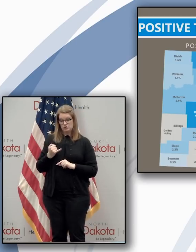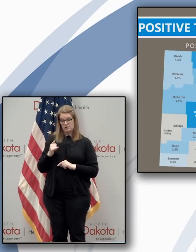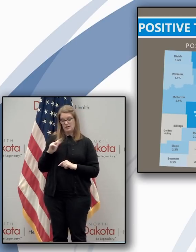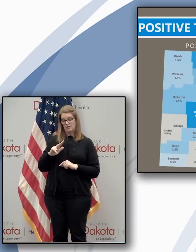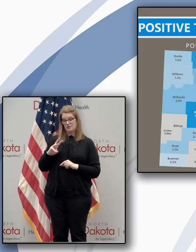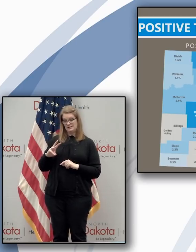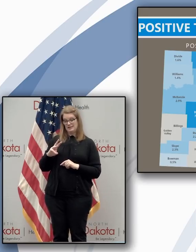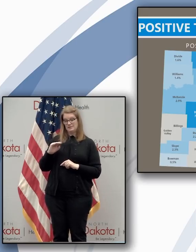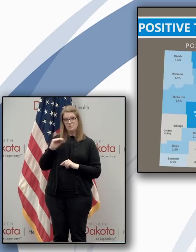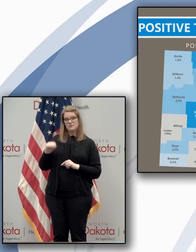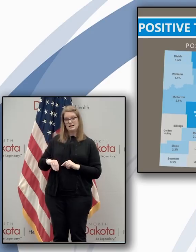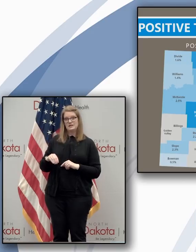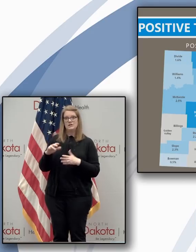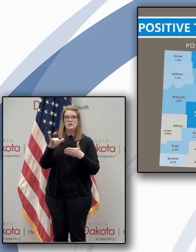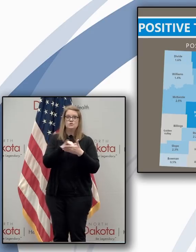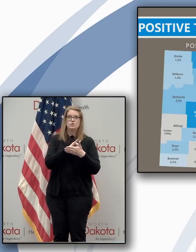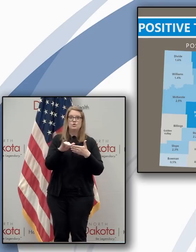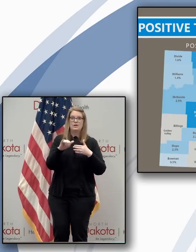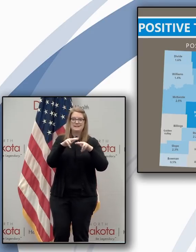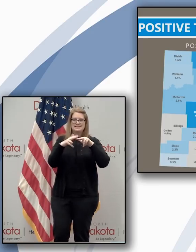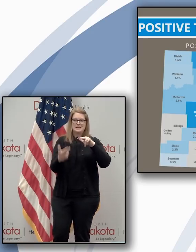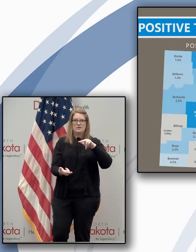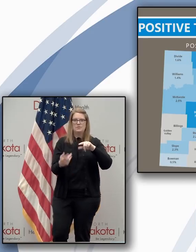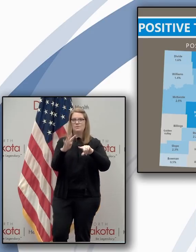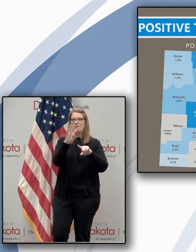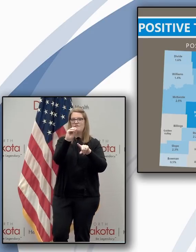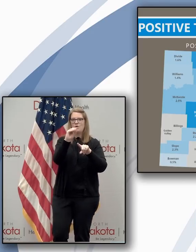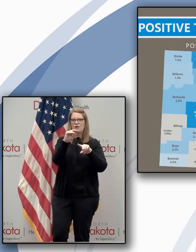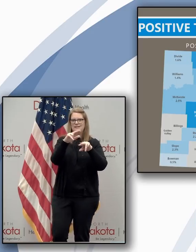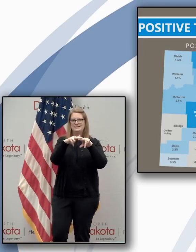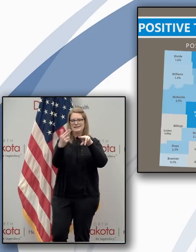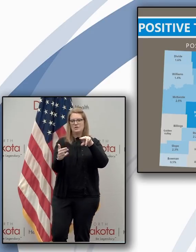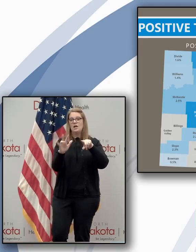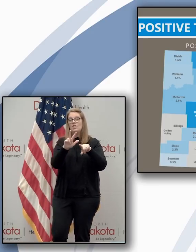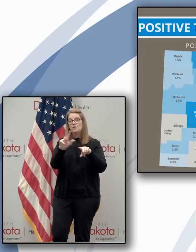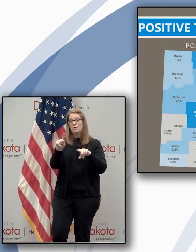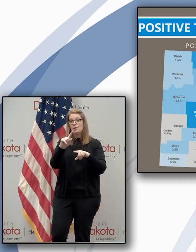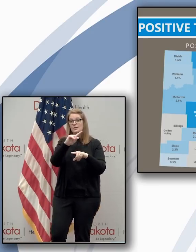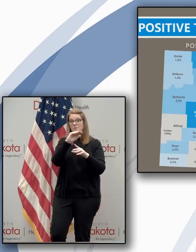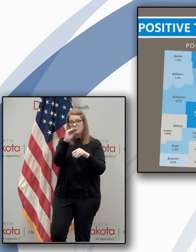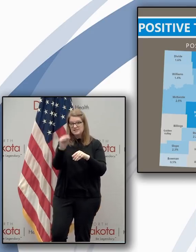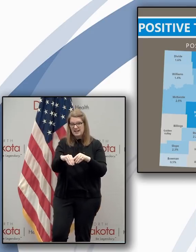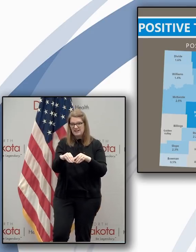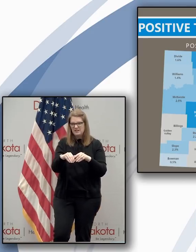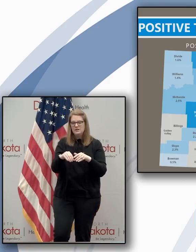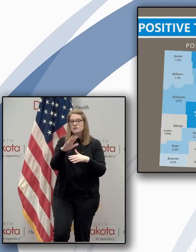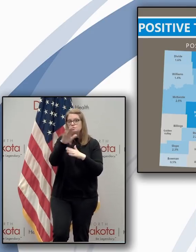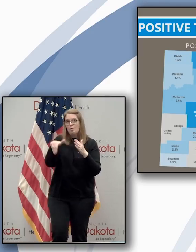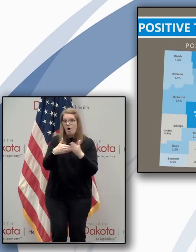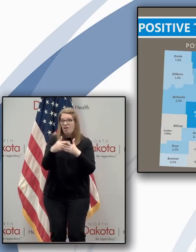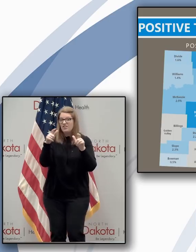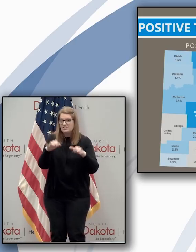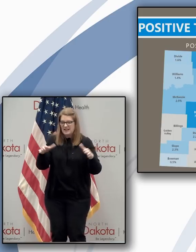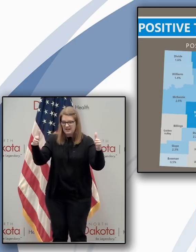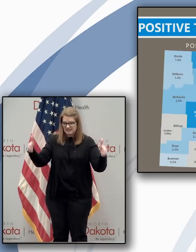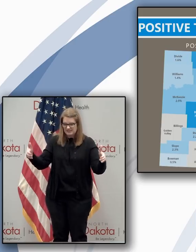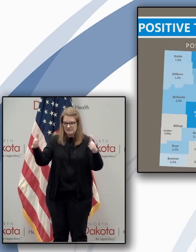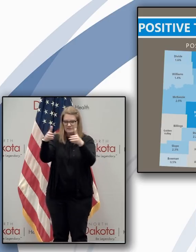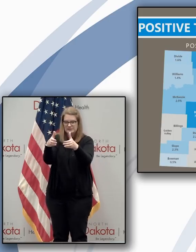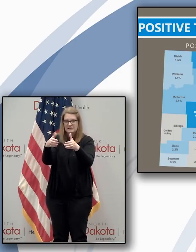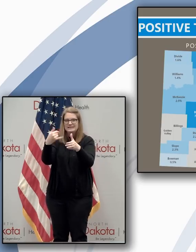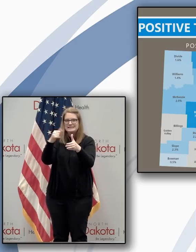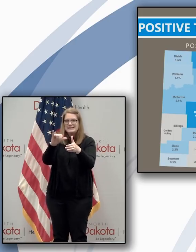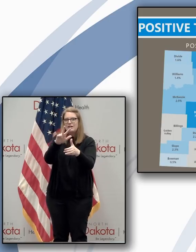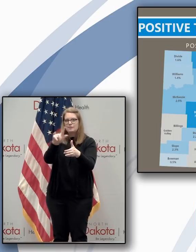tests positive. New York is down from the 40s. They're down to 31% still being positive this far into it.